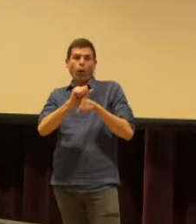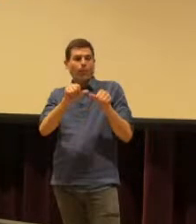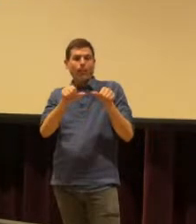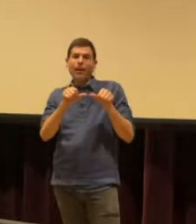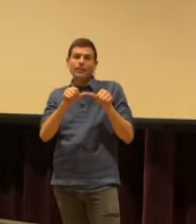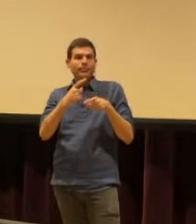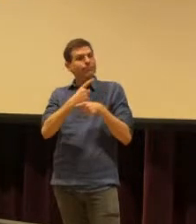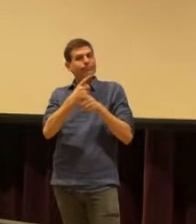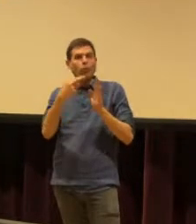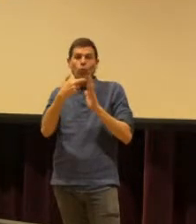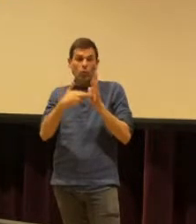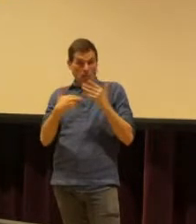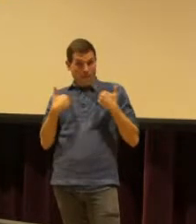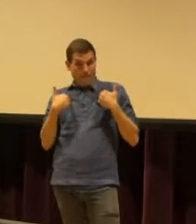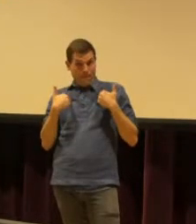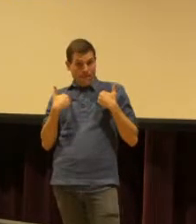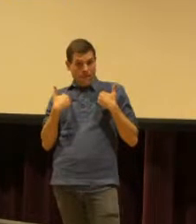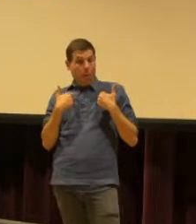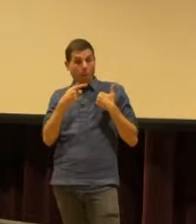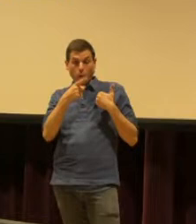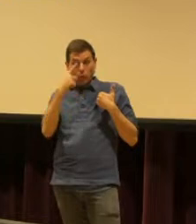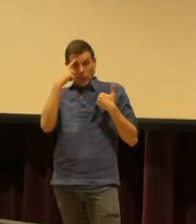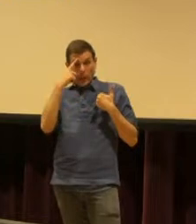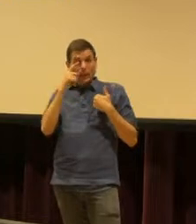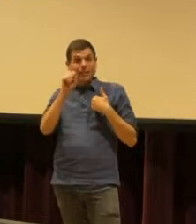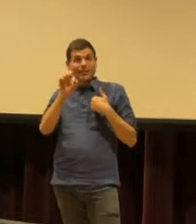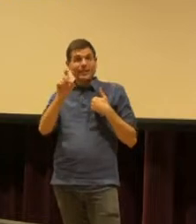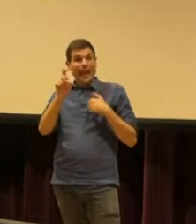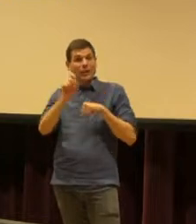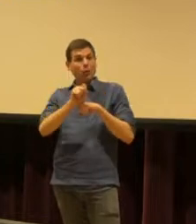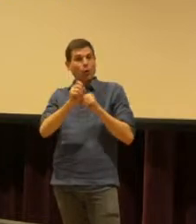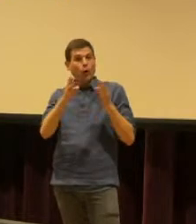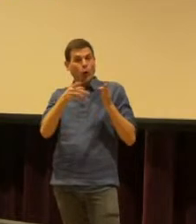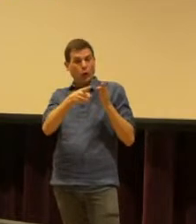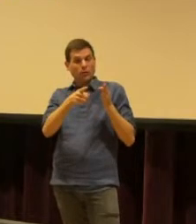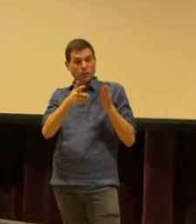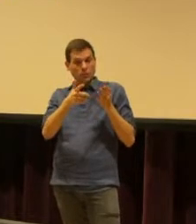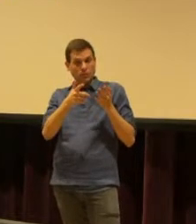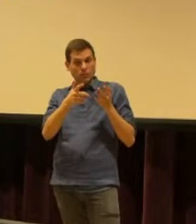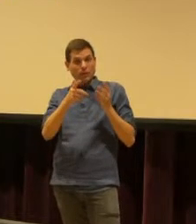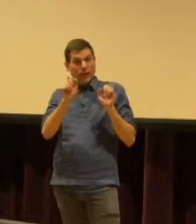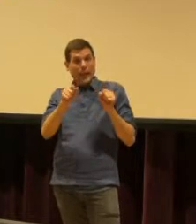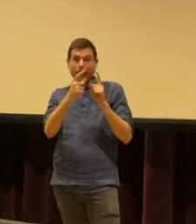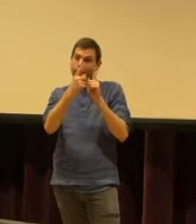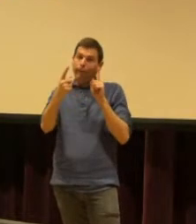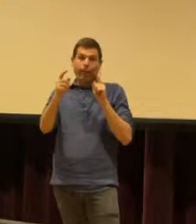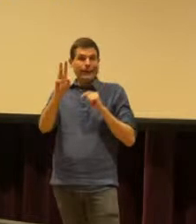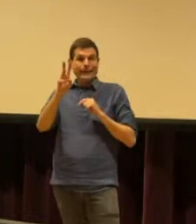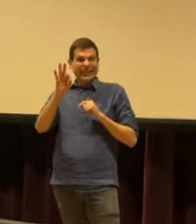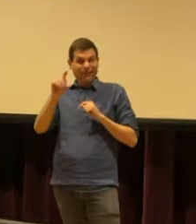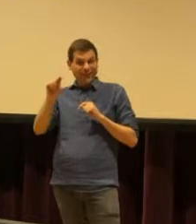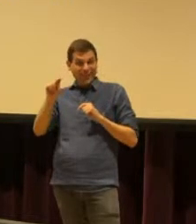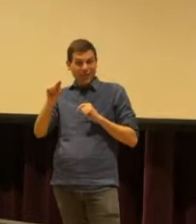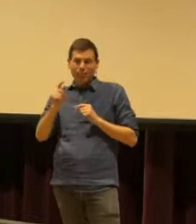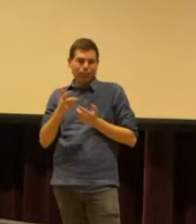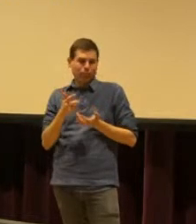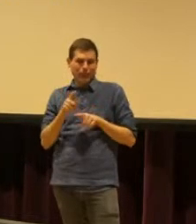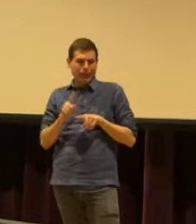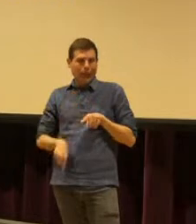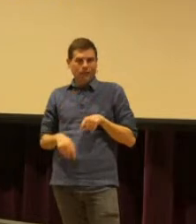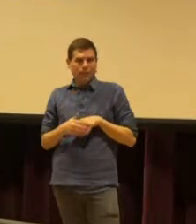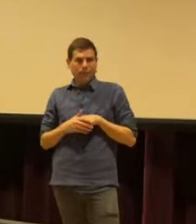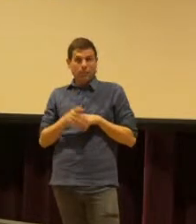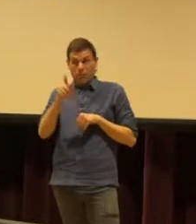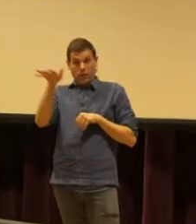I think, if anything, sex workers were on the front line and erased in the